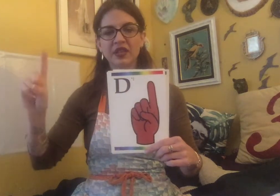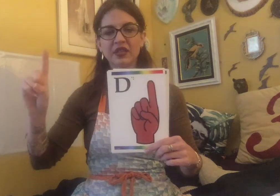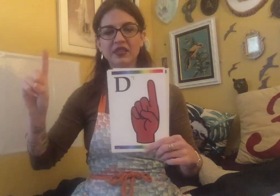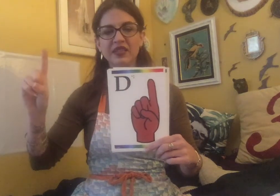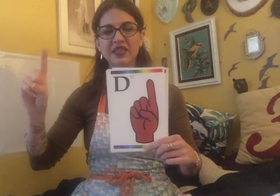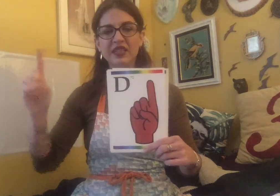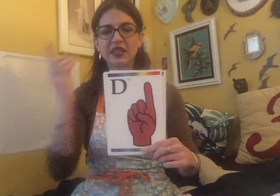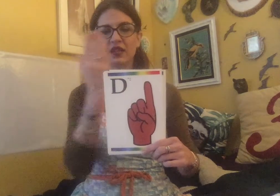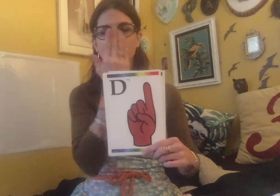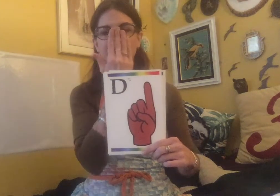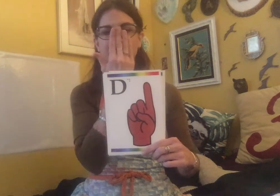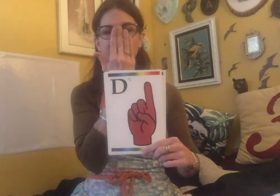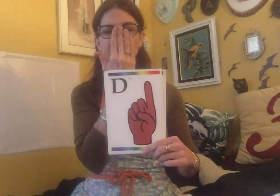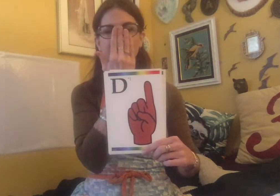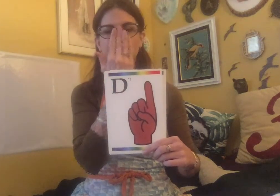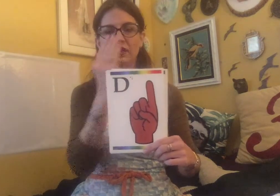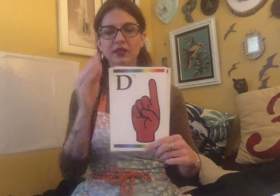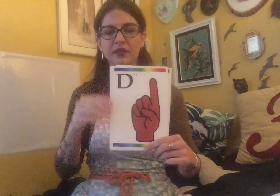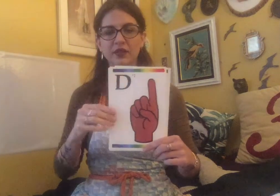D, d,